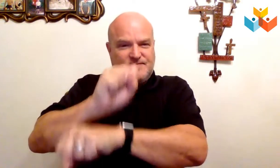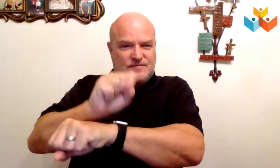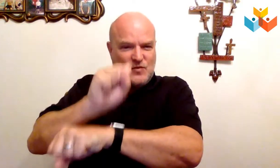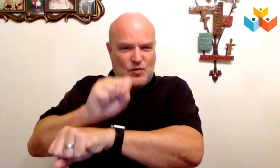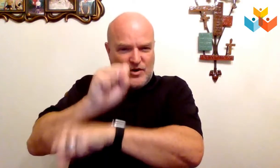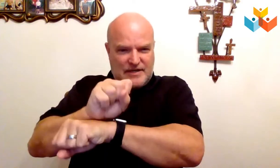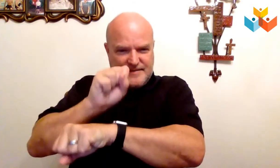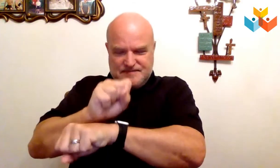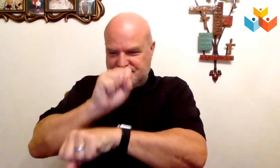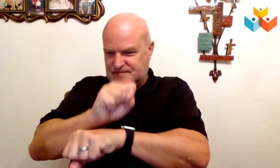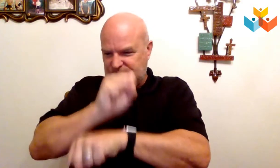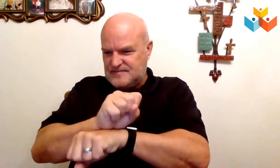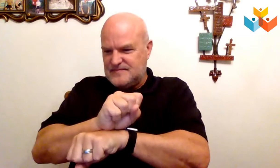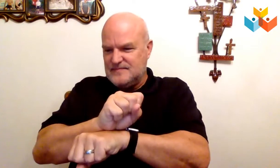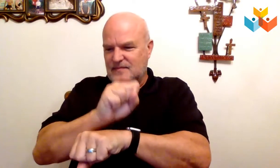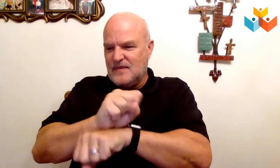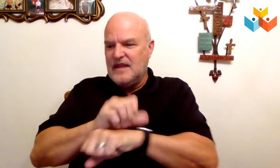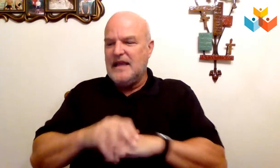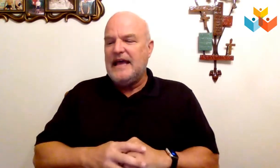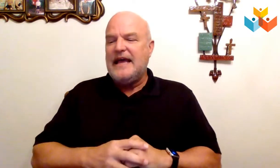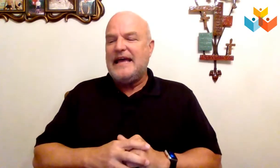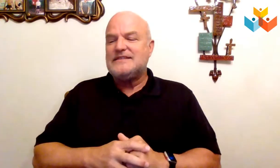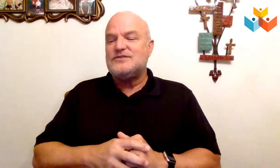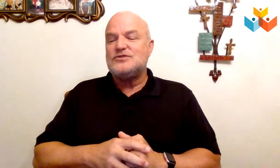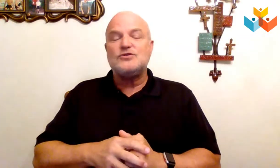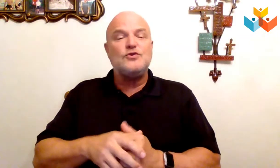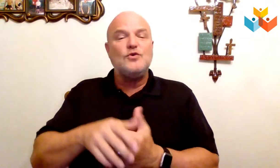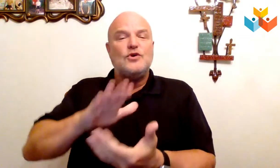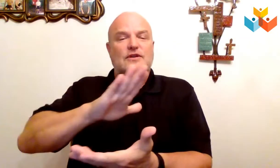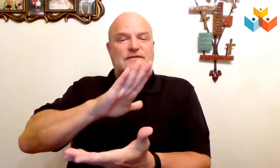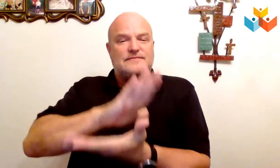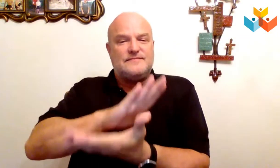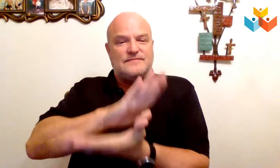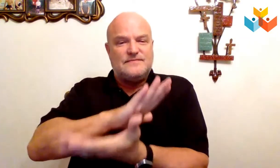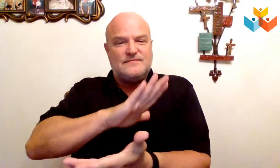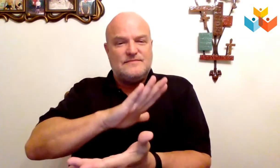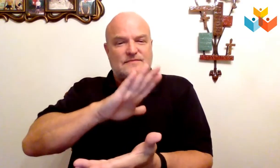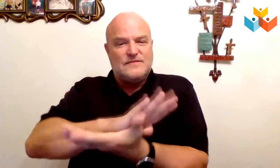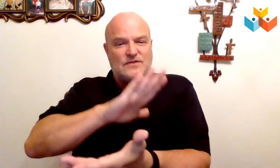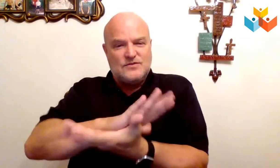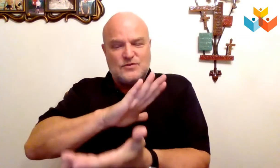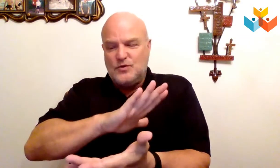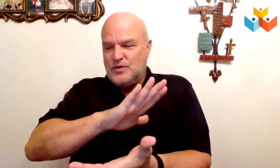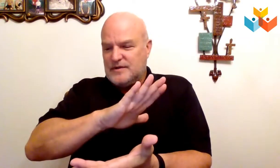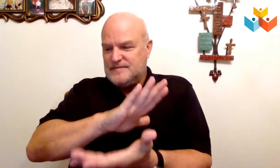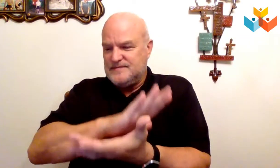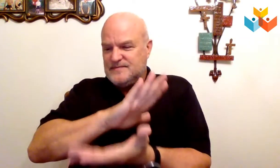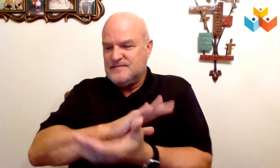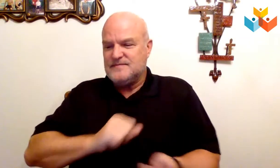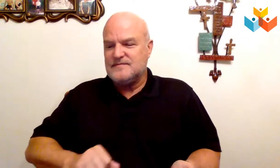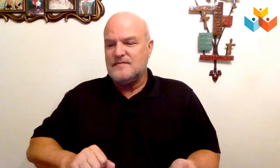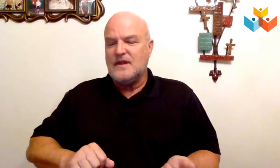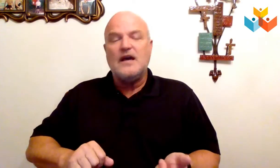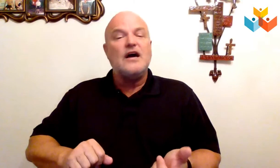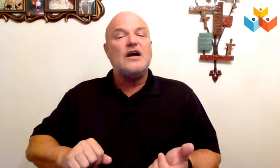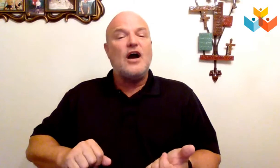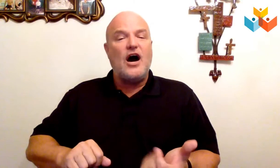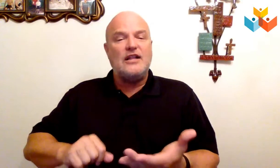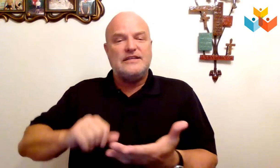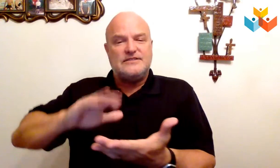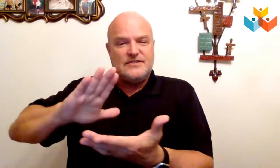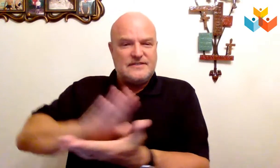Another word, work. Work. And school. School.